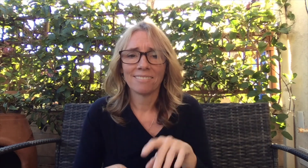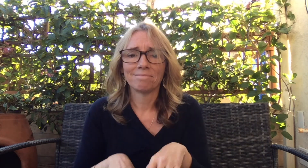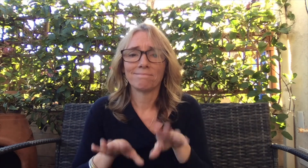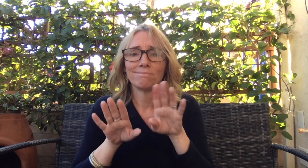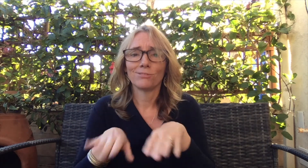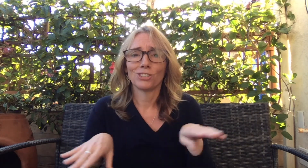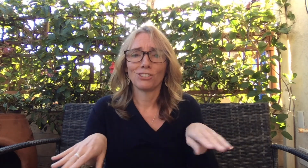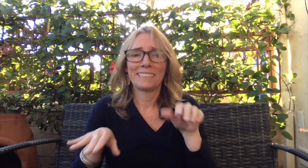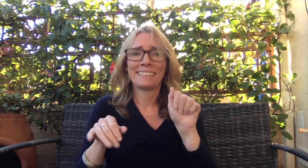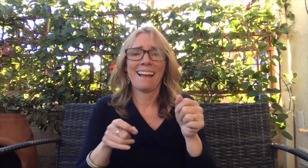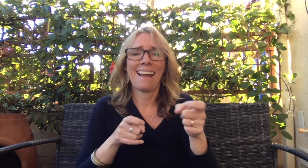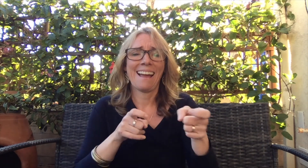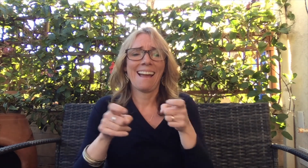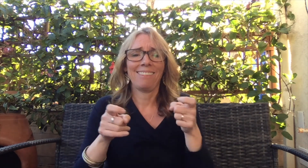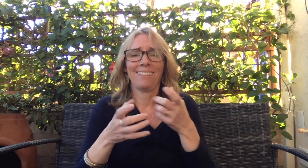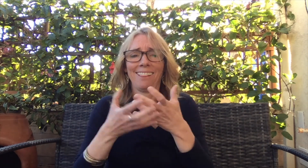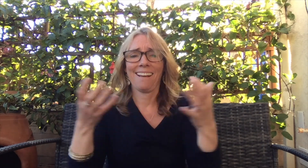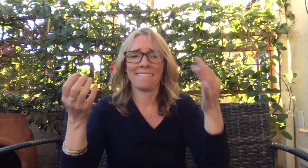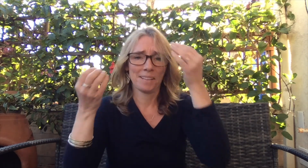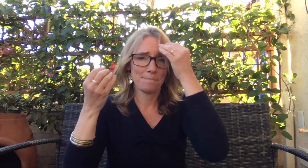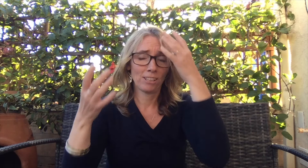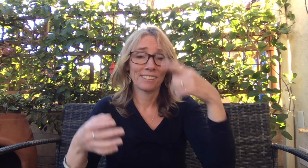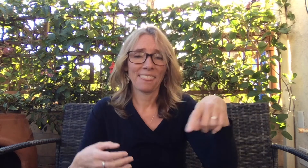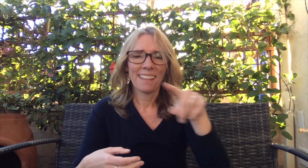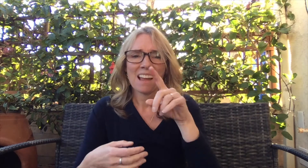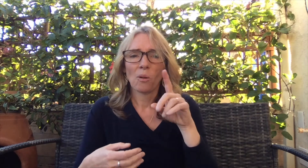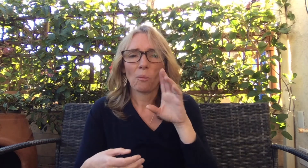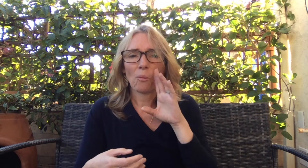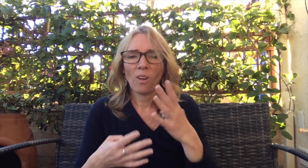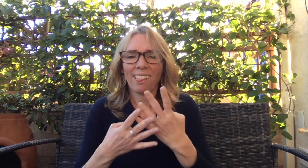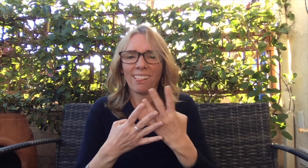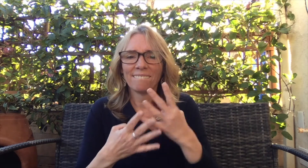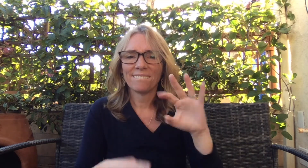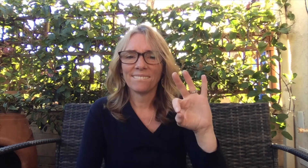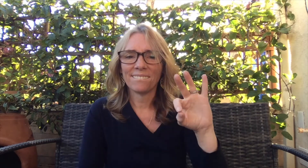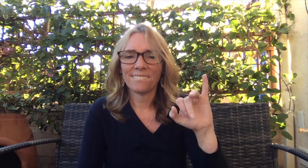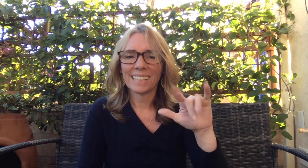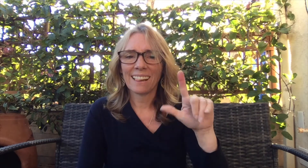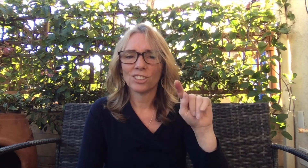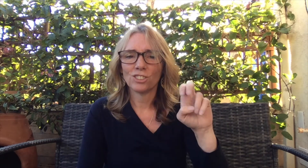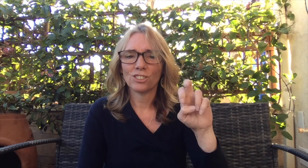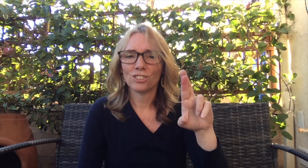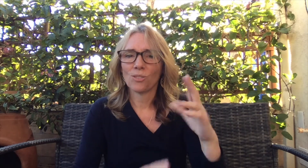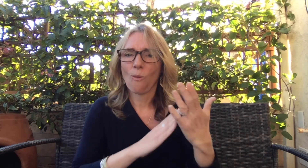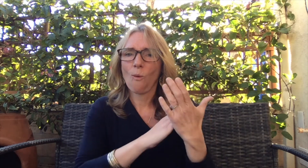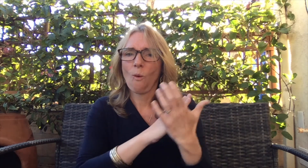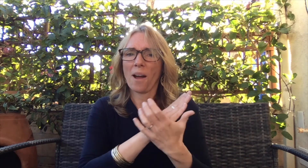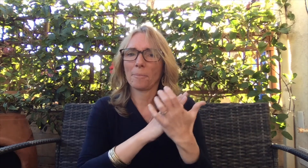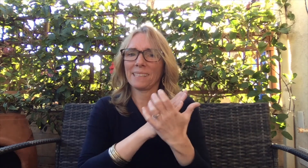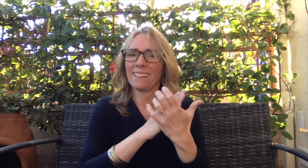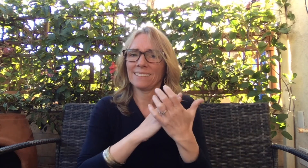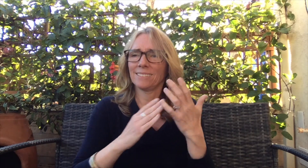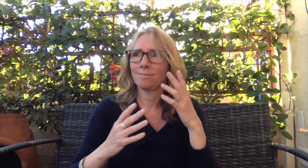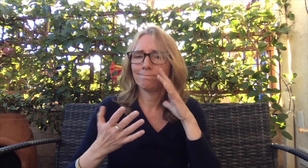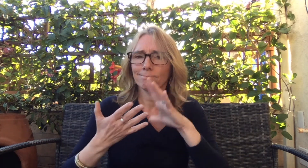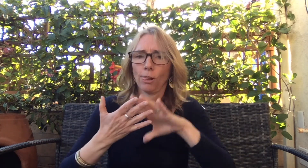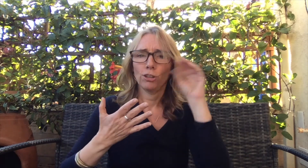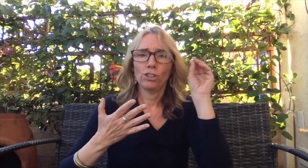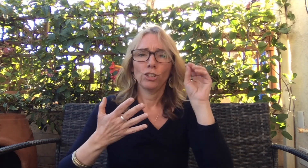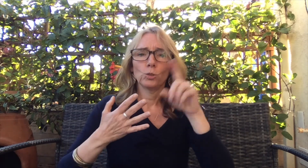Never minimize a child's ability to take on information. They can handle a lot. And they'll filter out the information that they